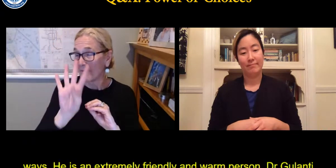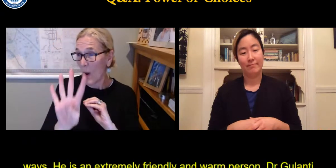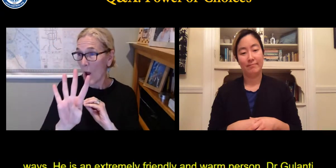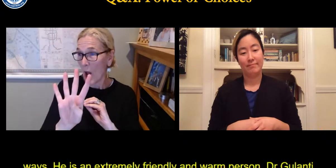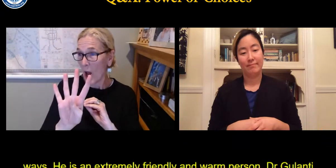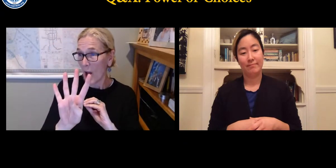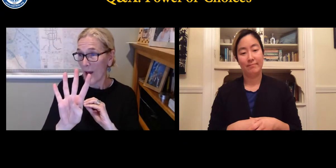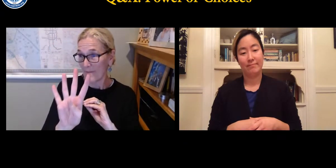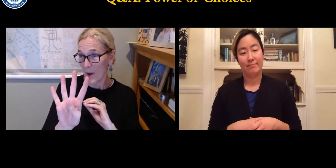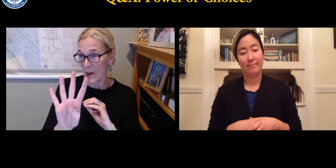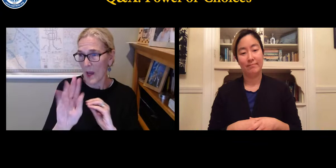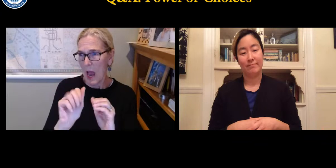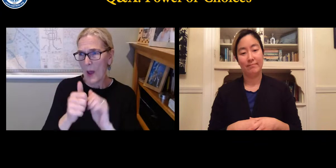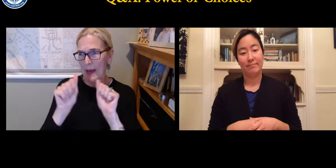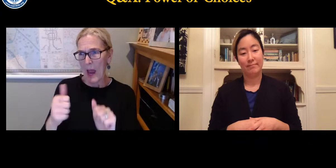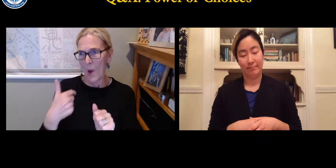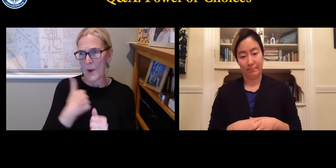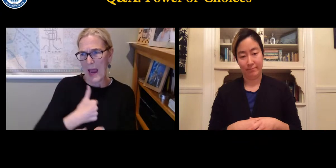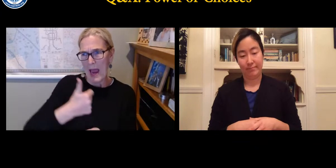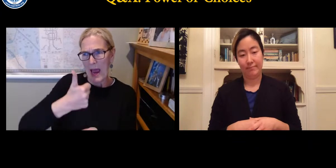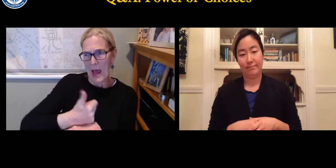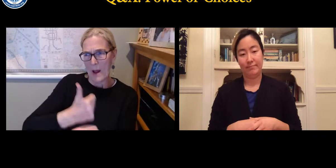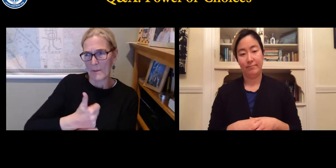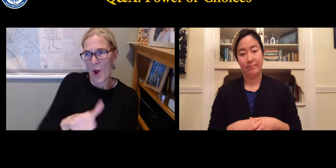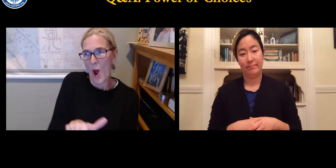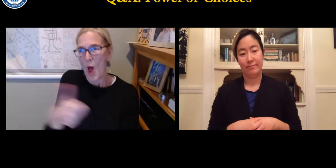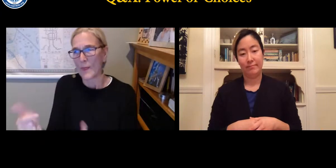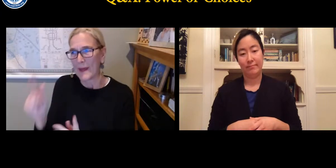Okay, let's move on to another question.